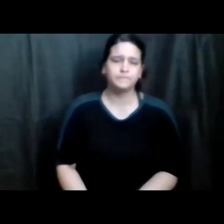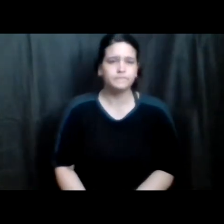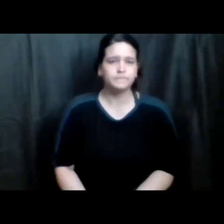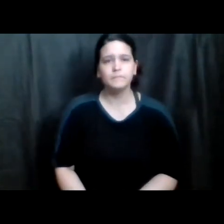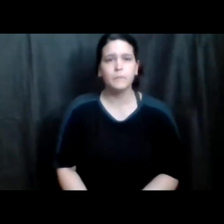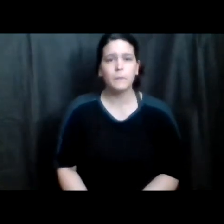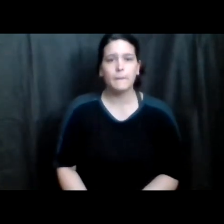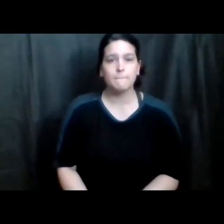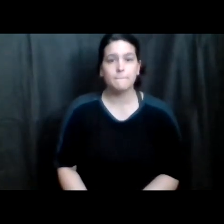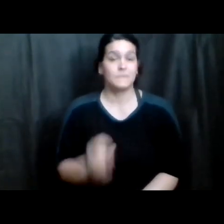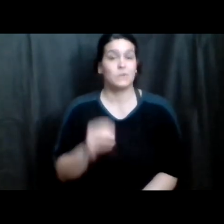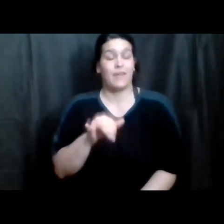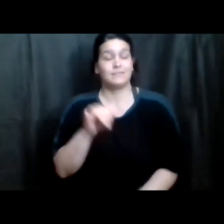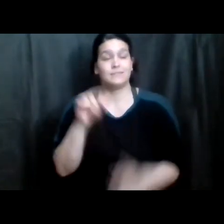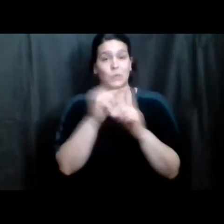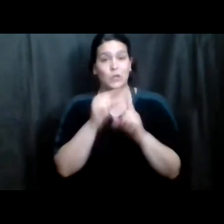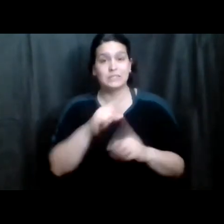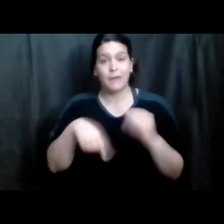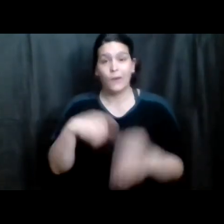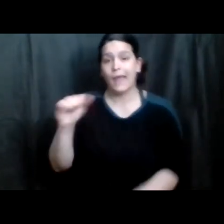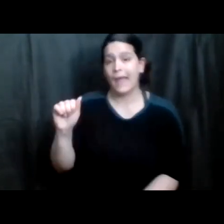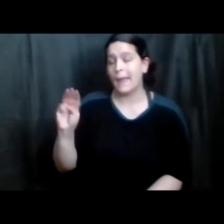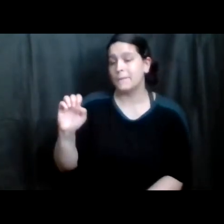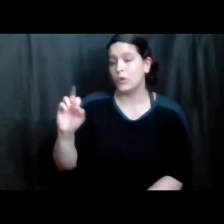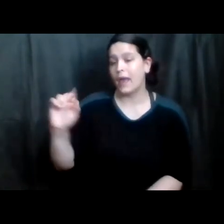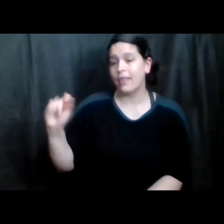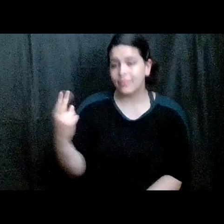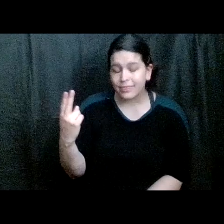So those are some words about Amaranth.